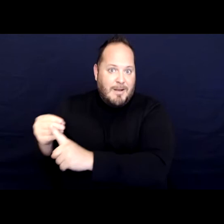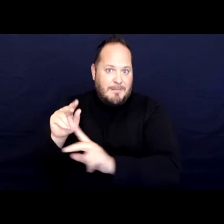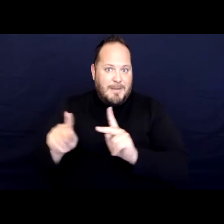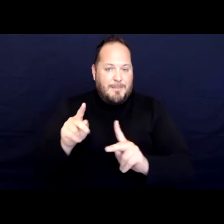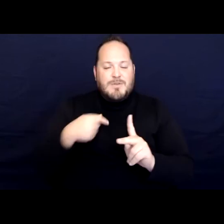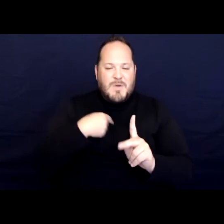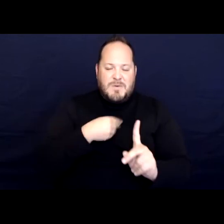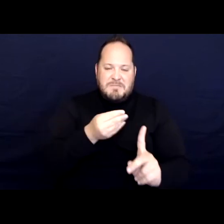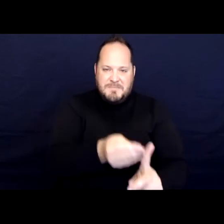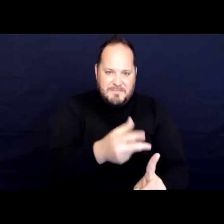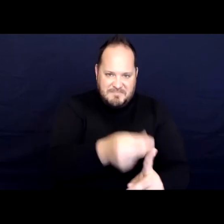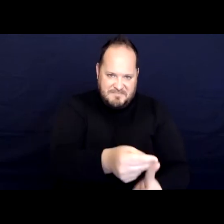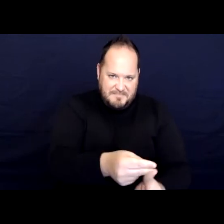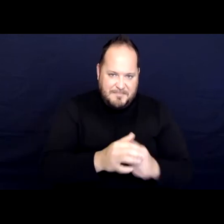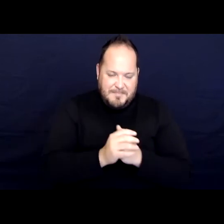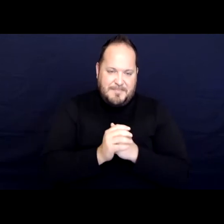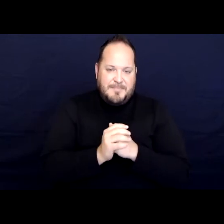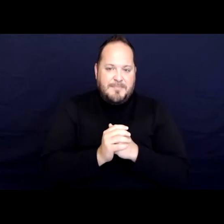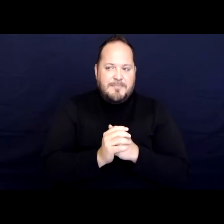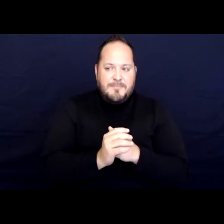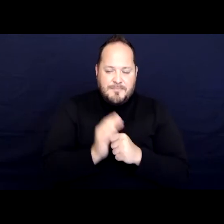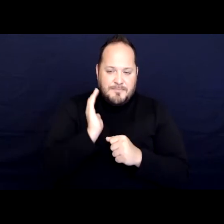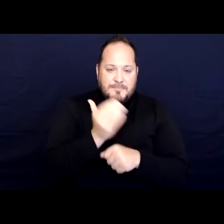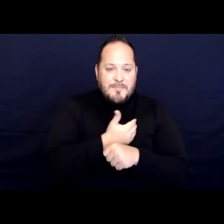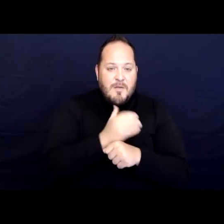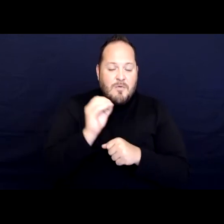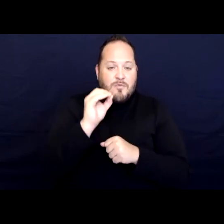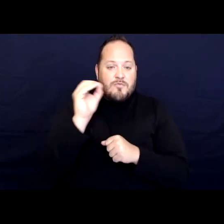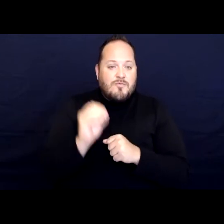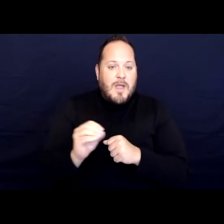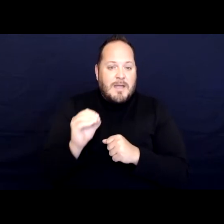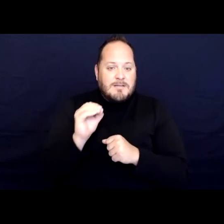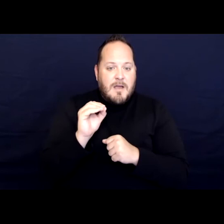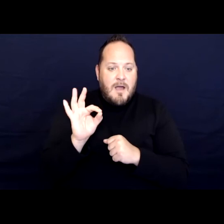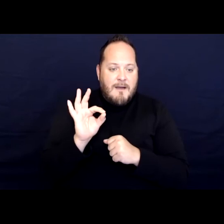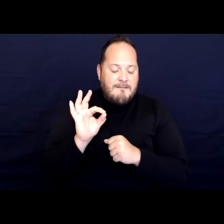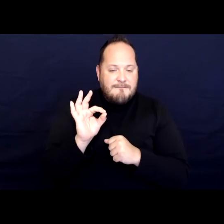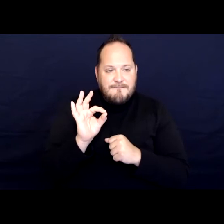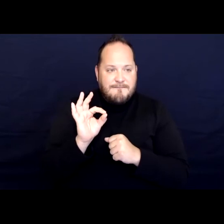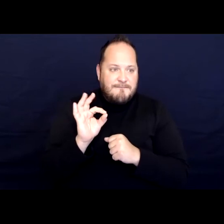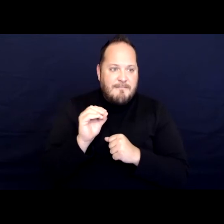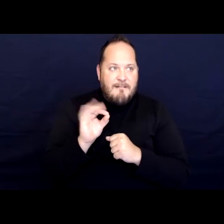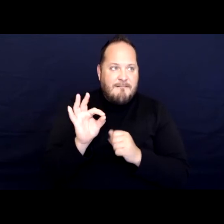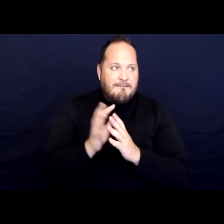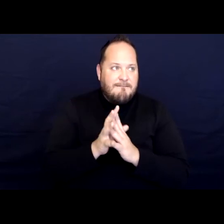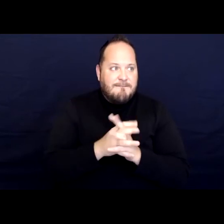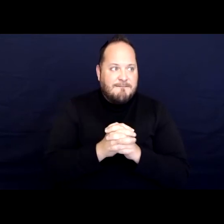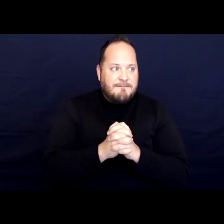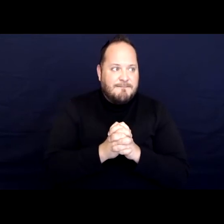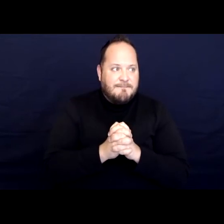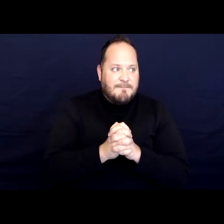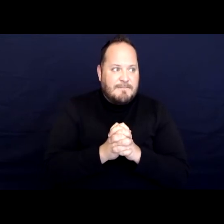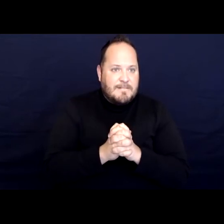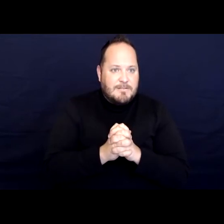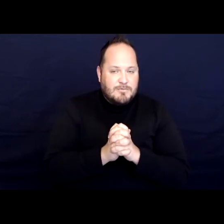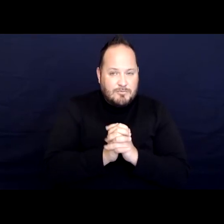So it, our rate um, of really reaching to the